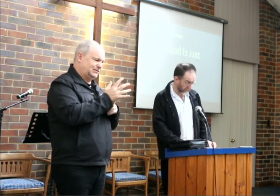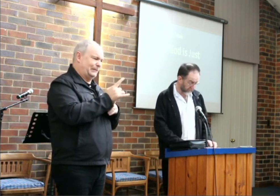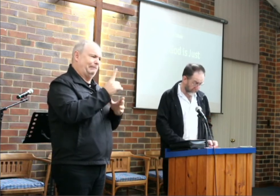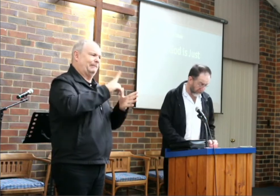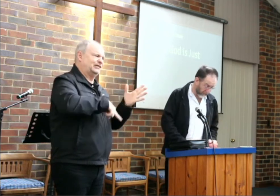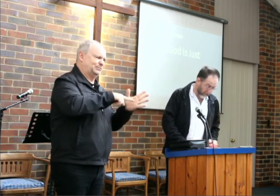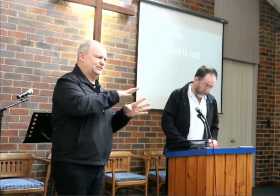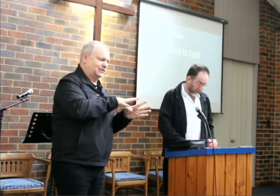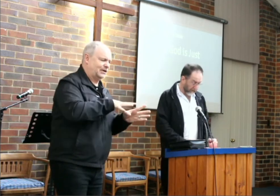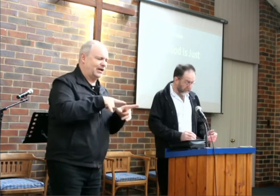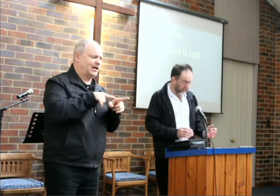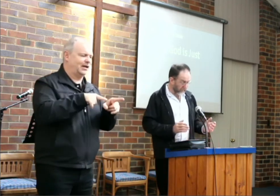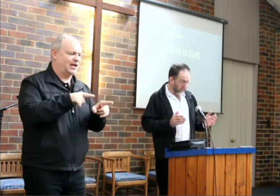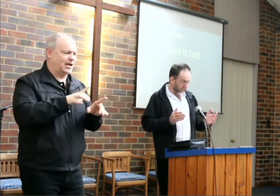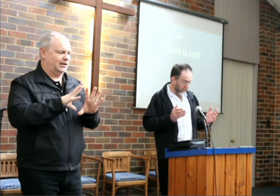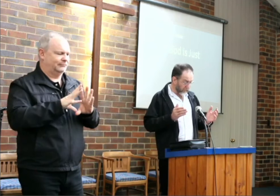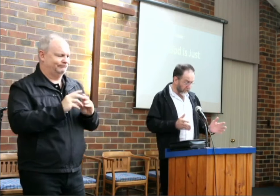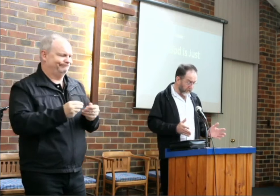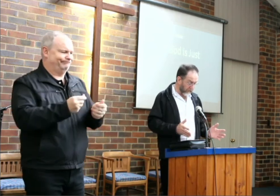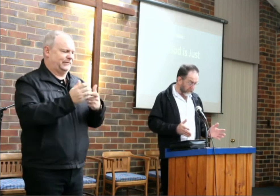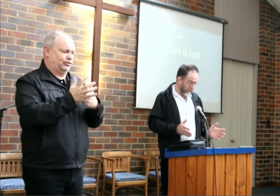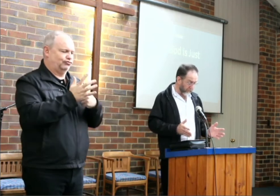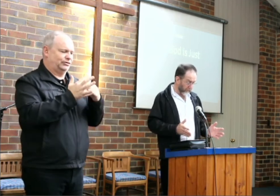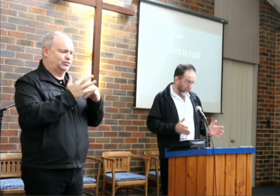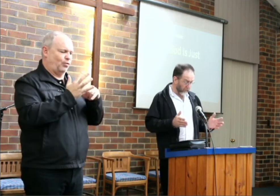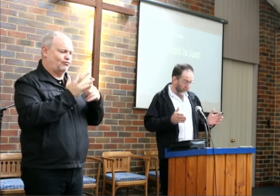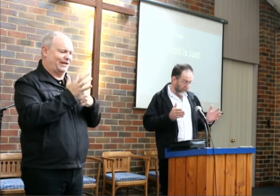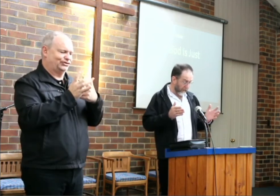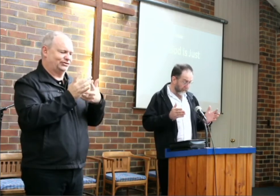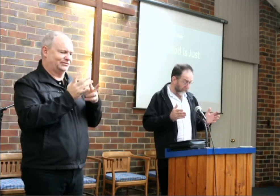justice. It's not only